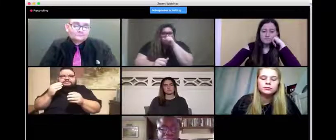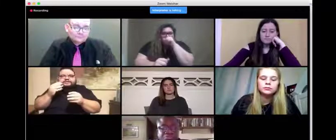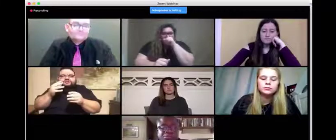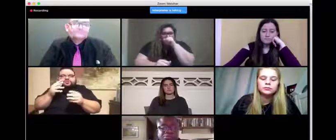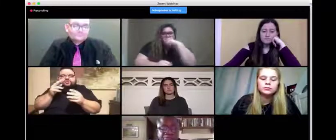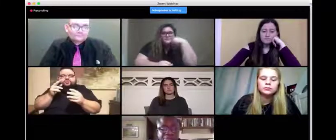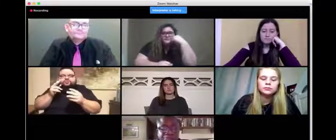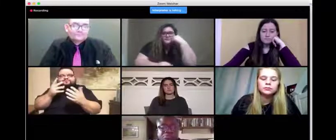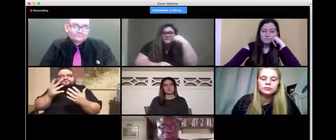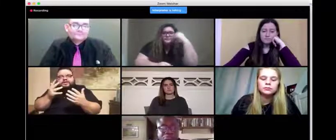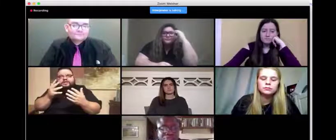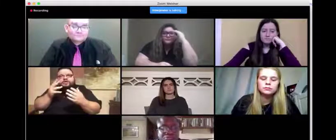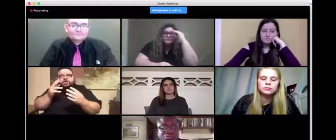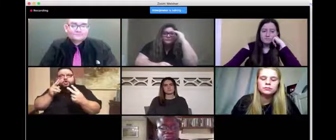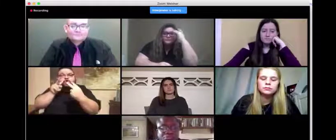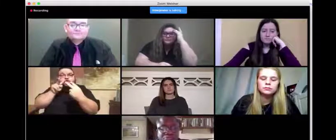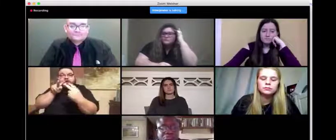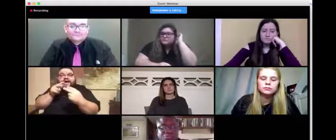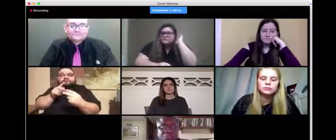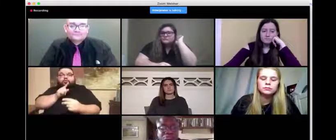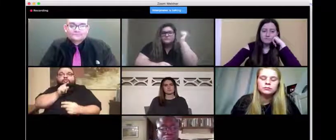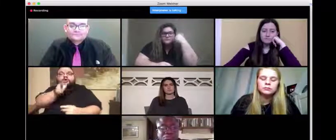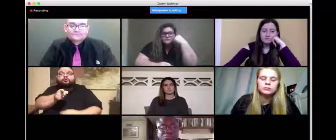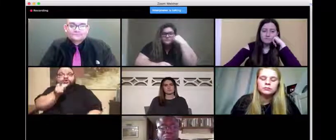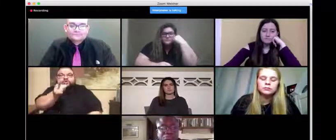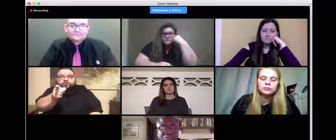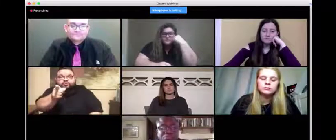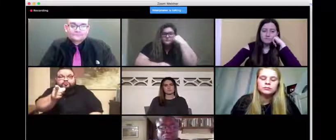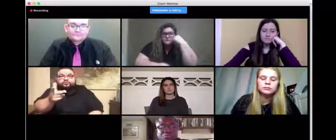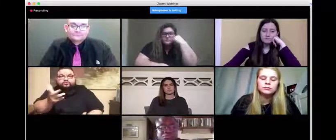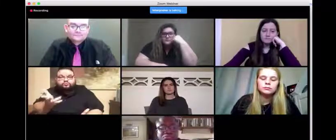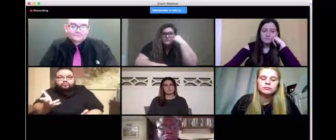the real you. And